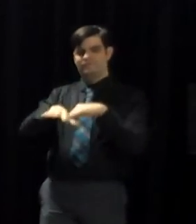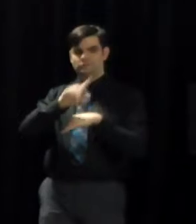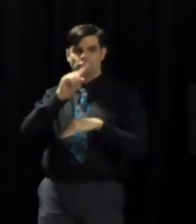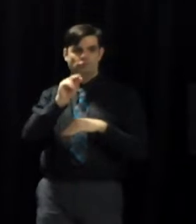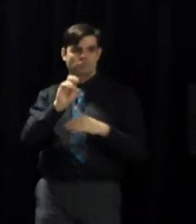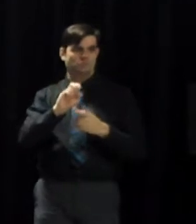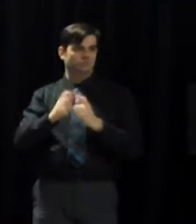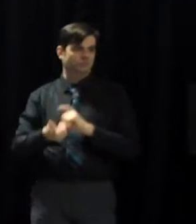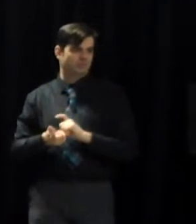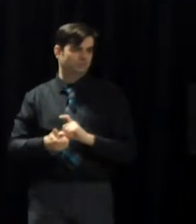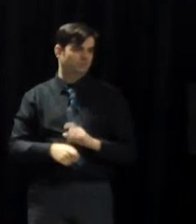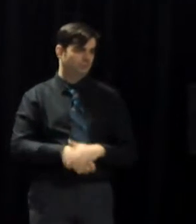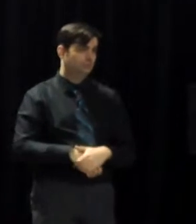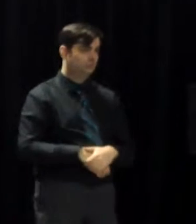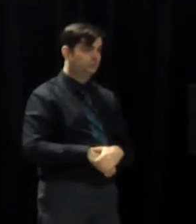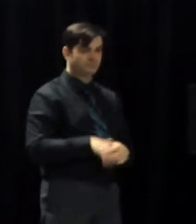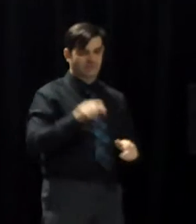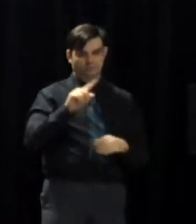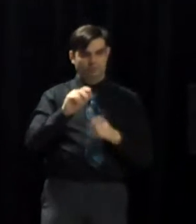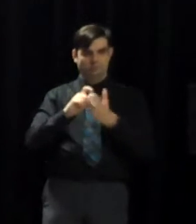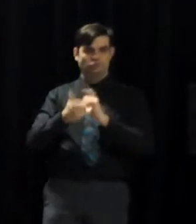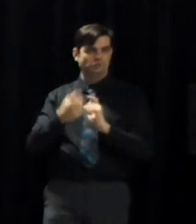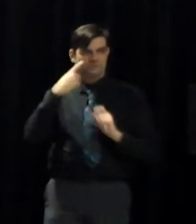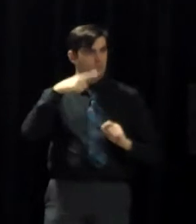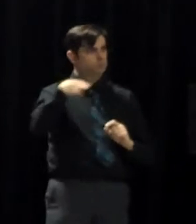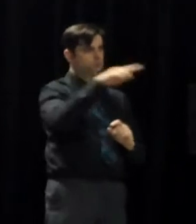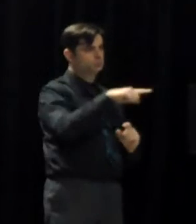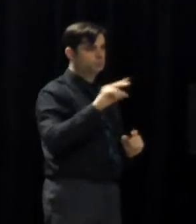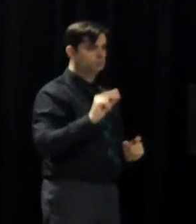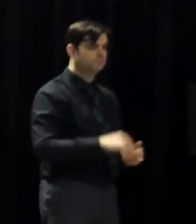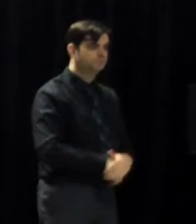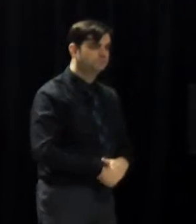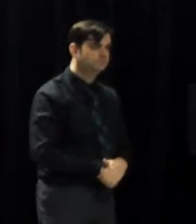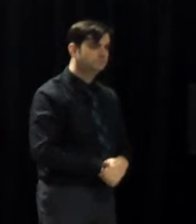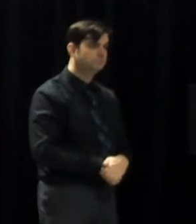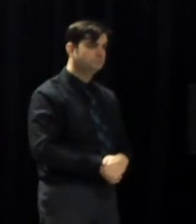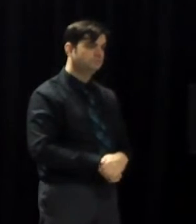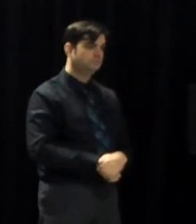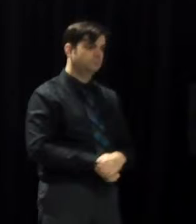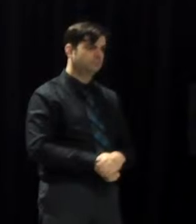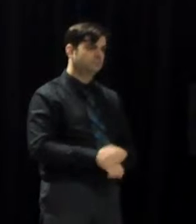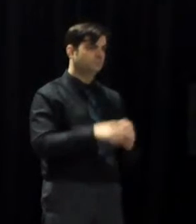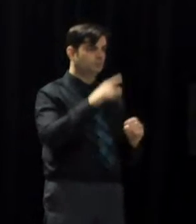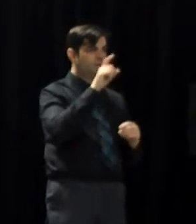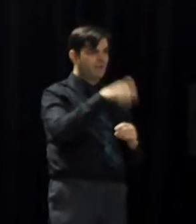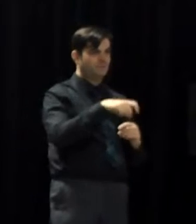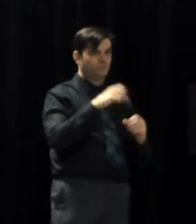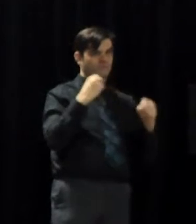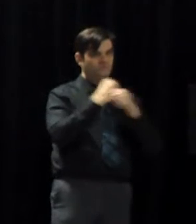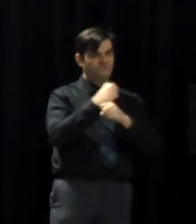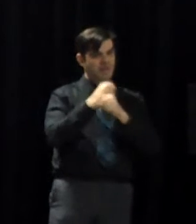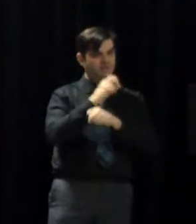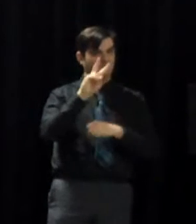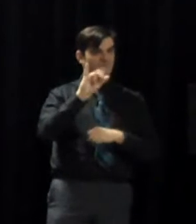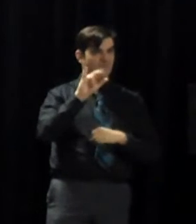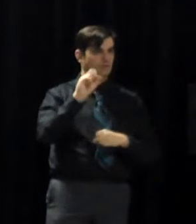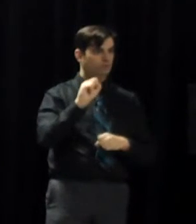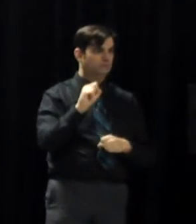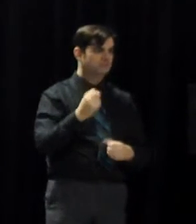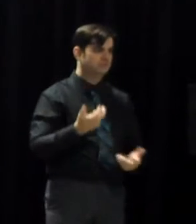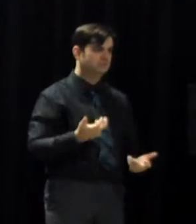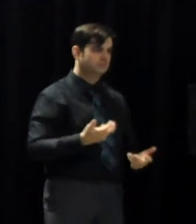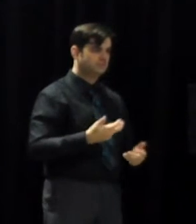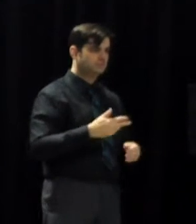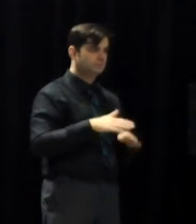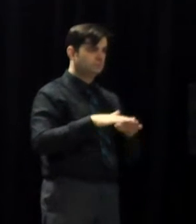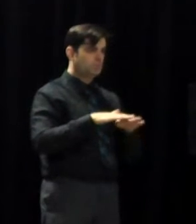side right now. So it makes it that much harder. So slow growth is good growth until we can get the conditions turned